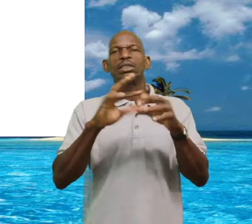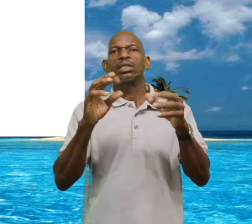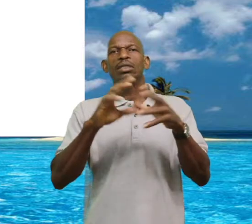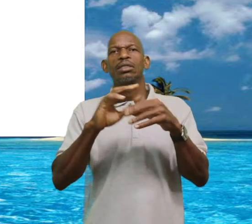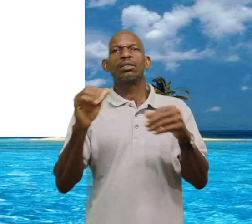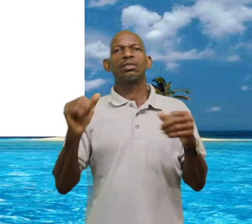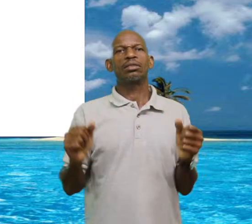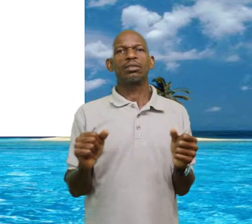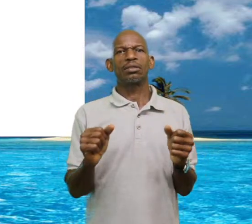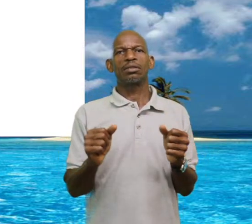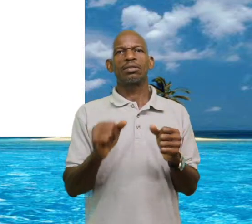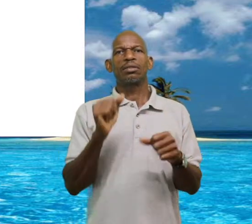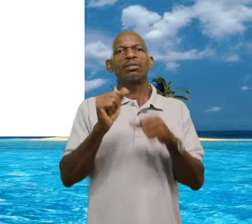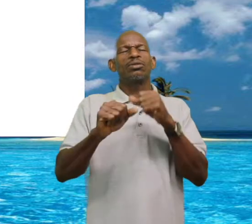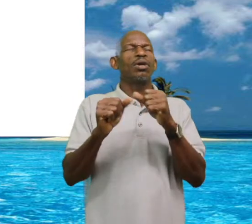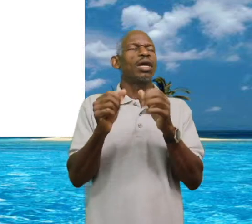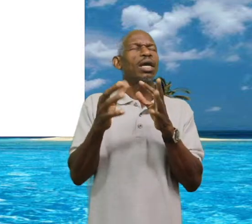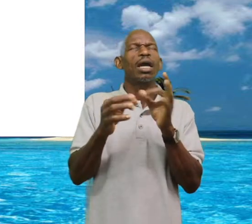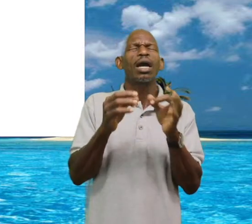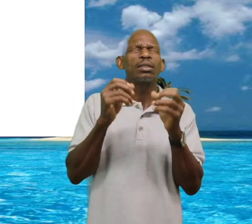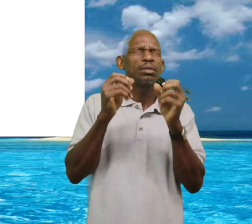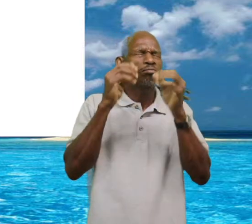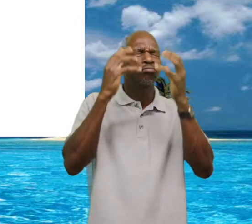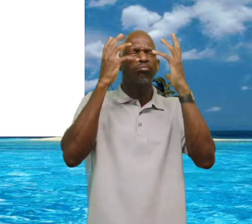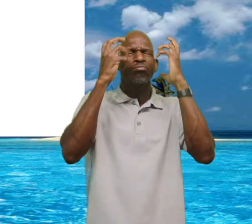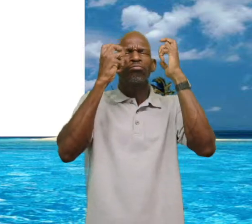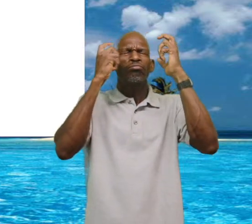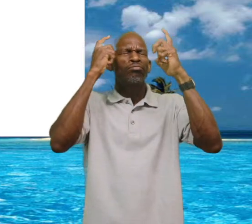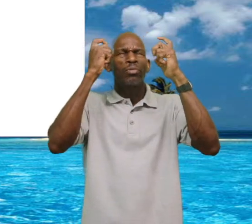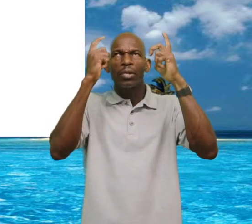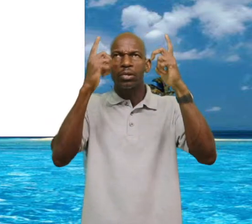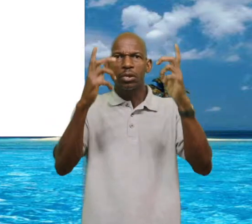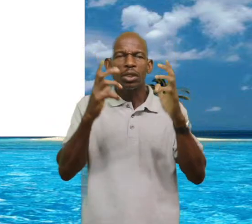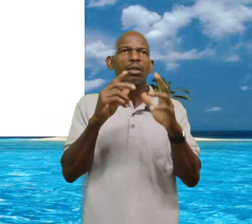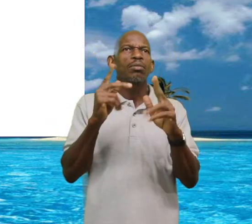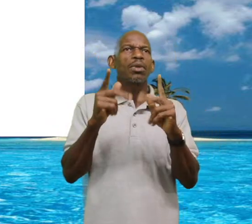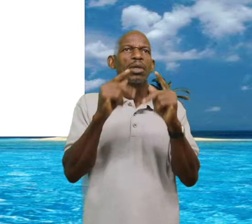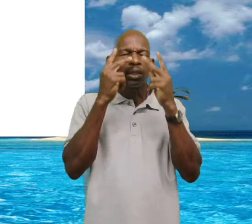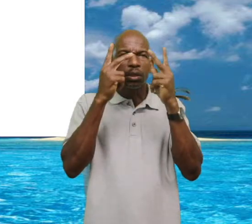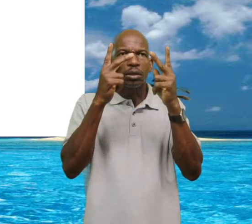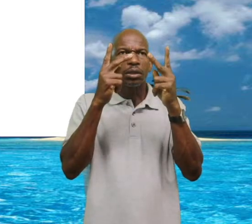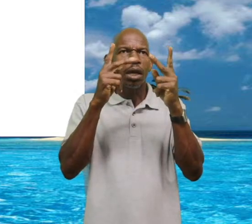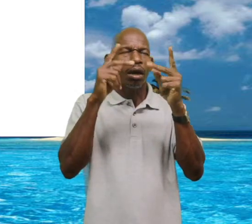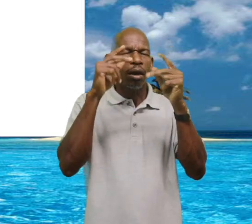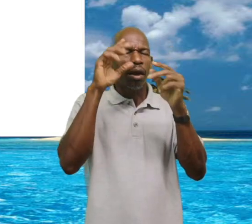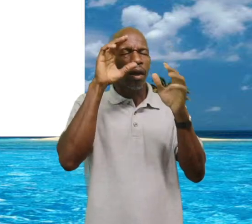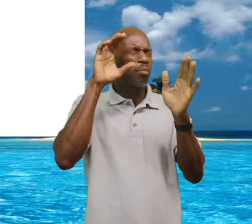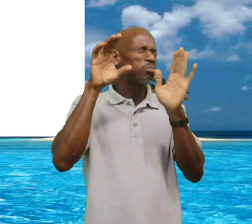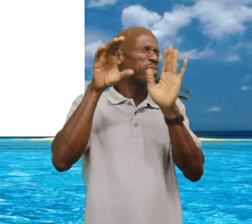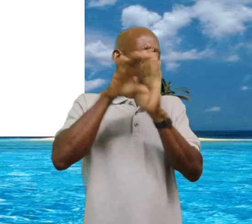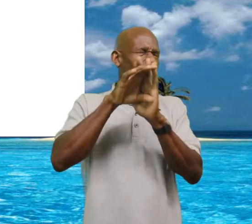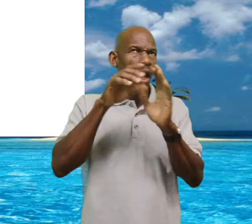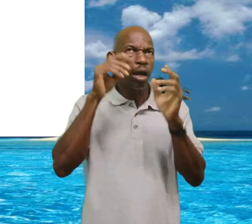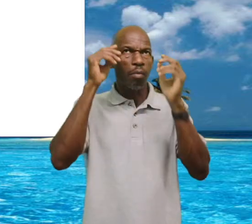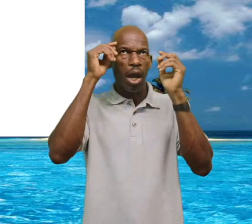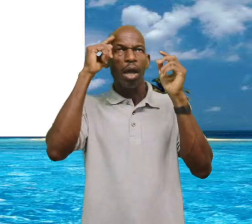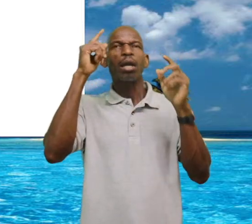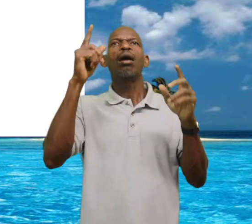English. So I am not only saying that the shirt is blue, I'm giving more information by saying